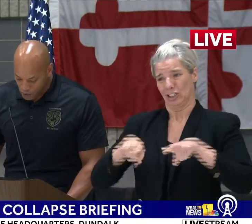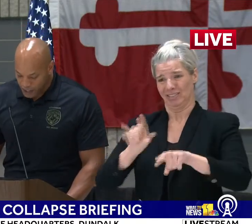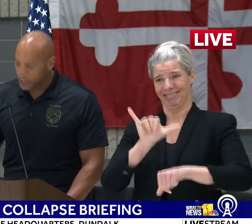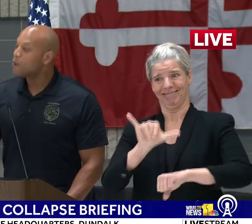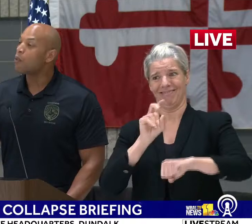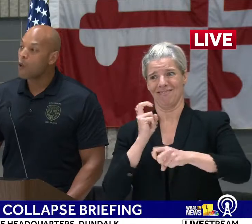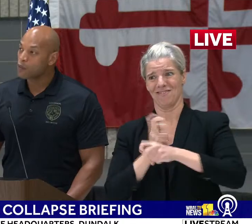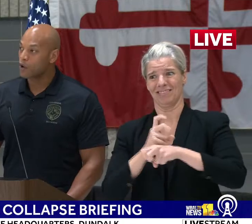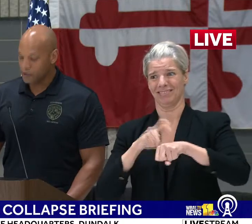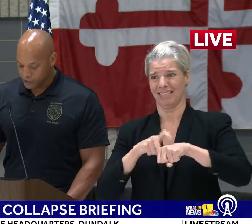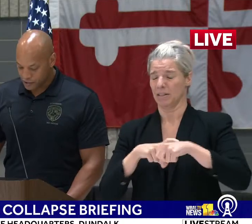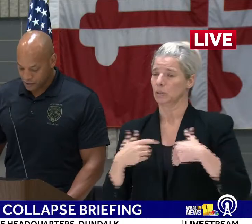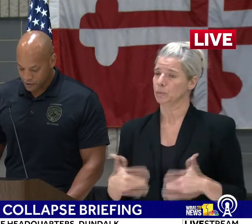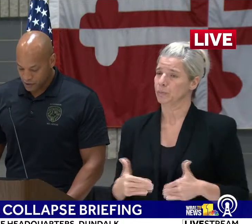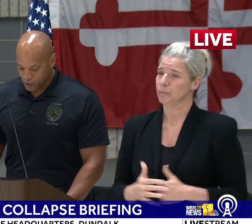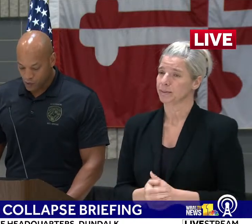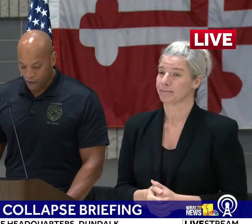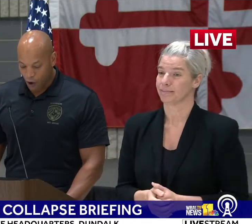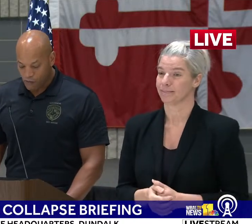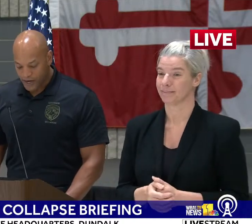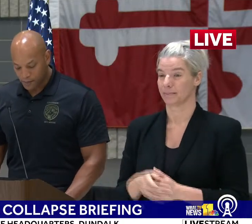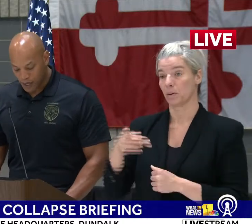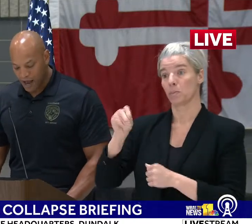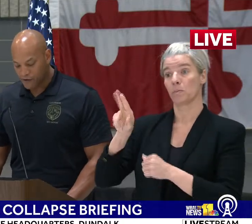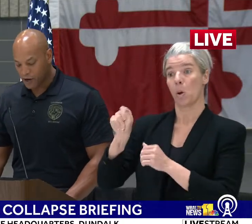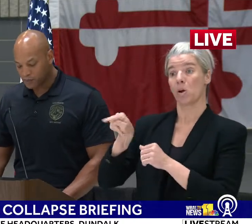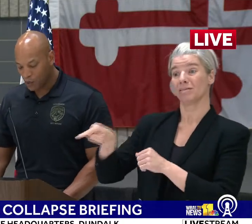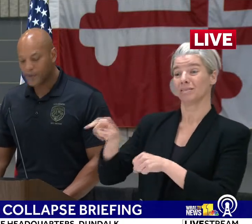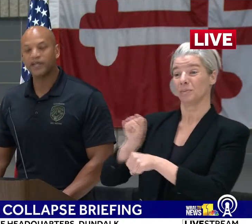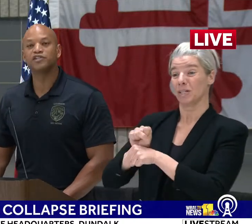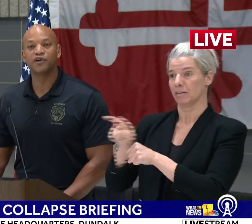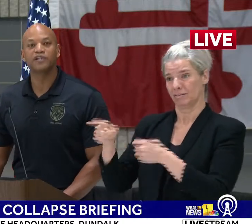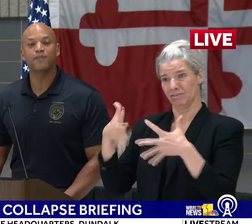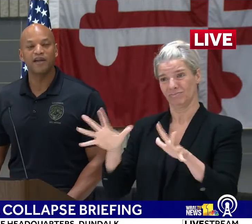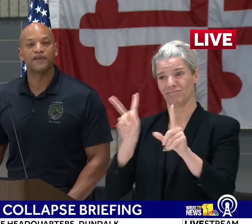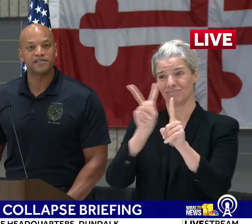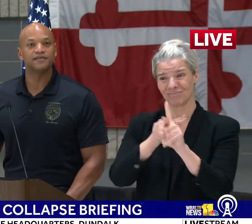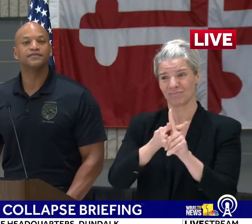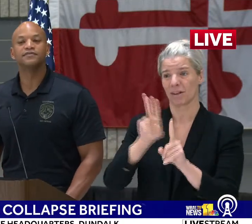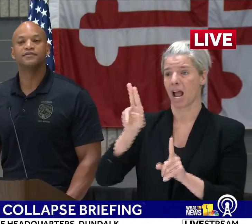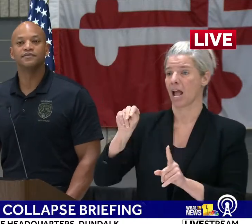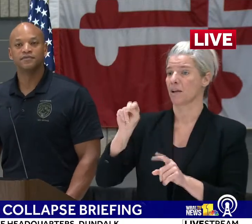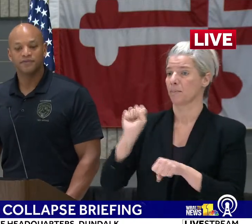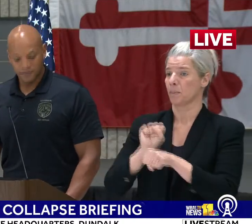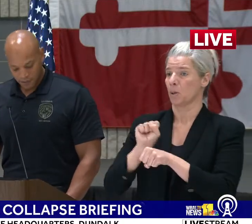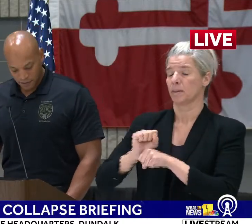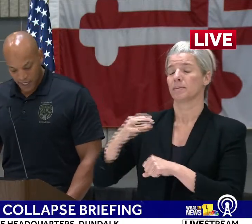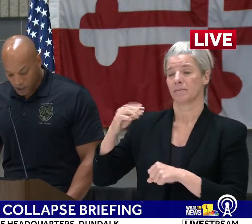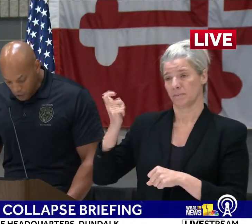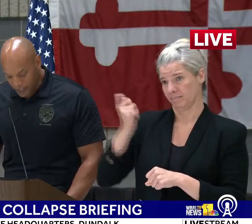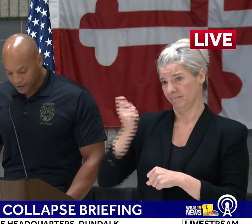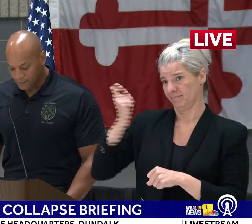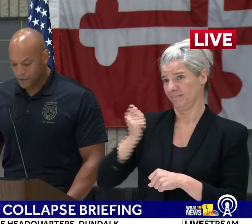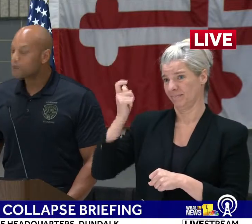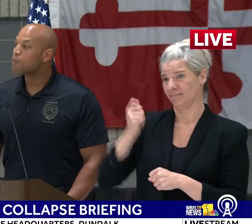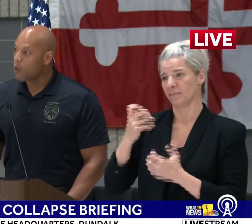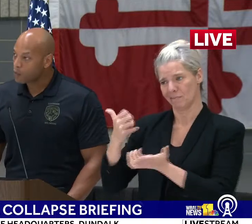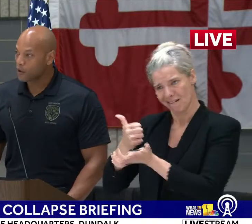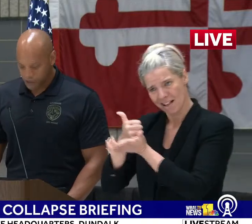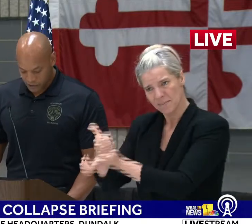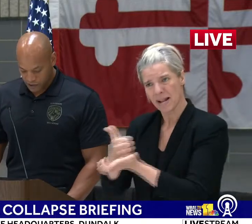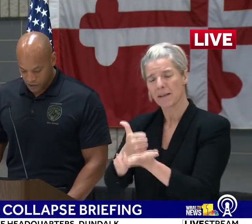time, including port workers who have already applied for unemployment insurance benefits,